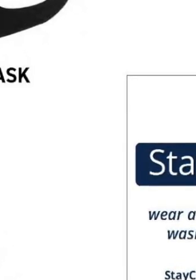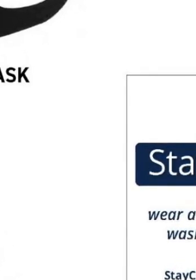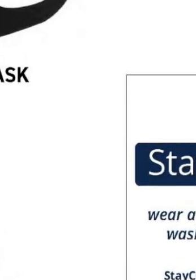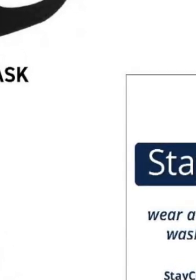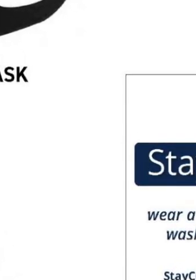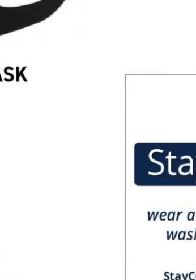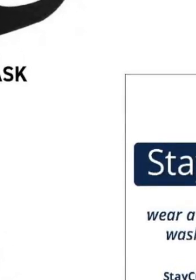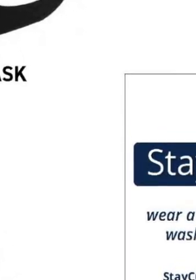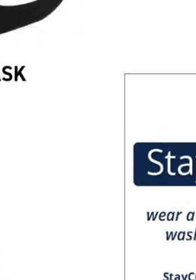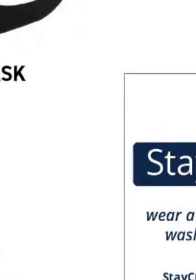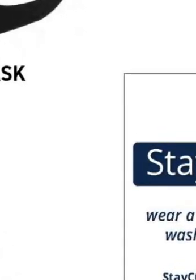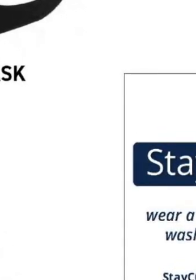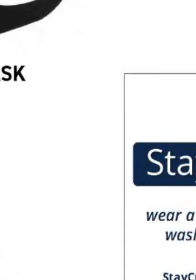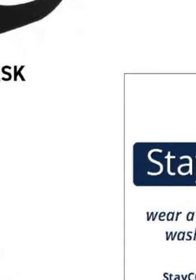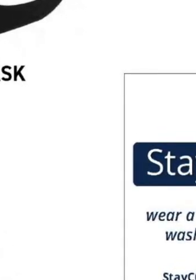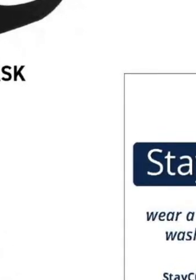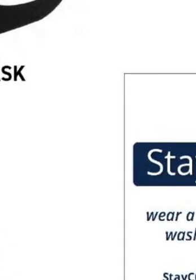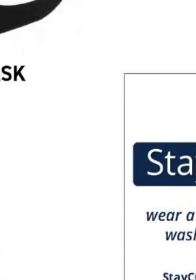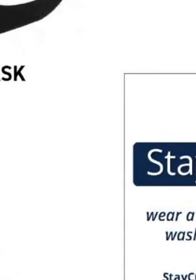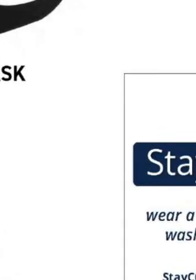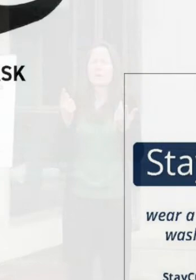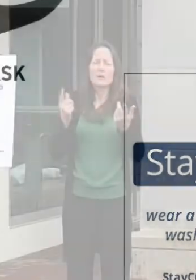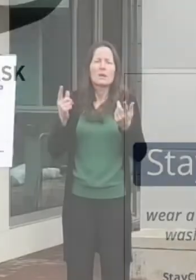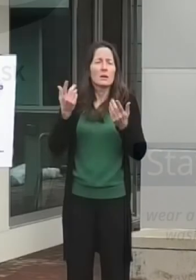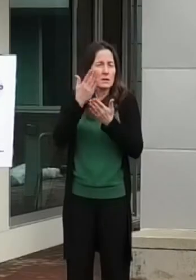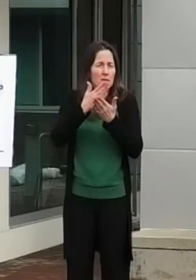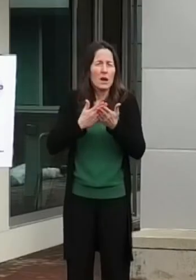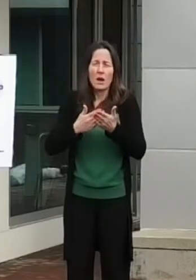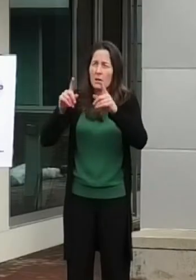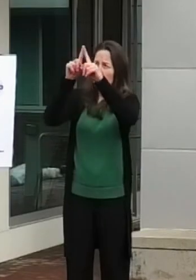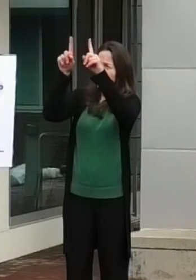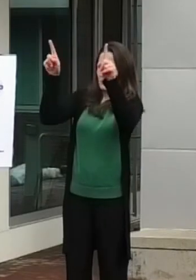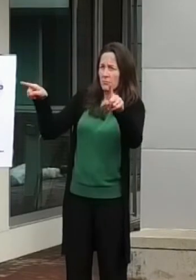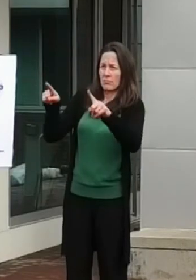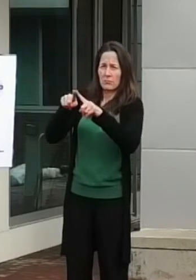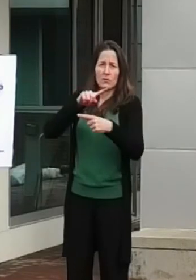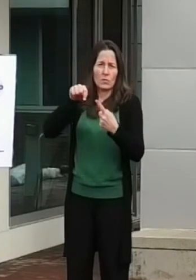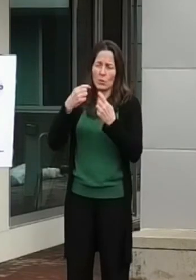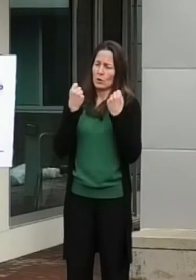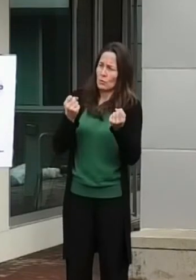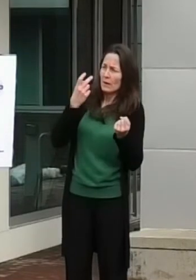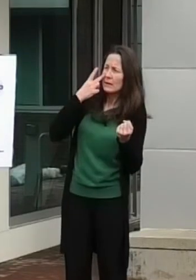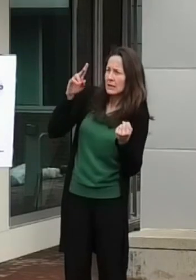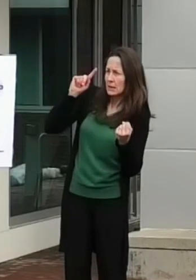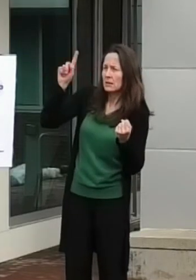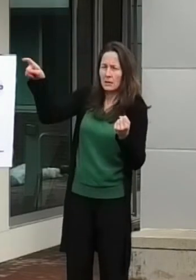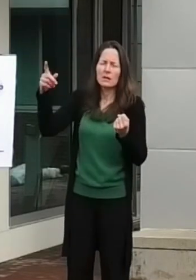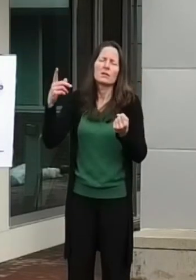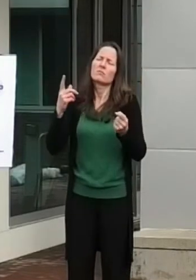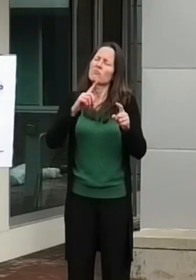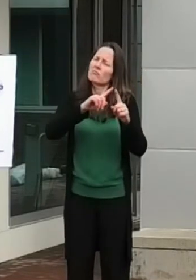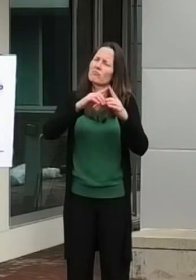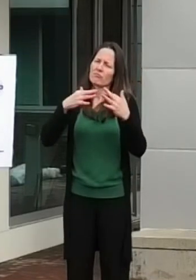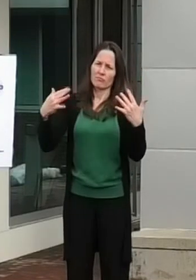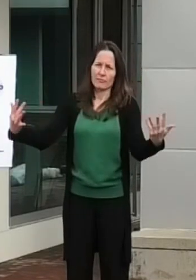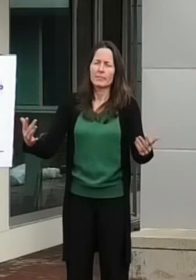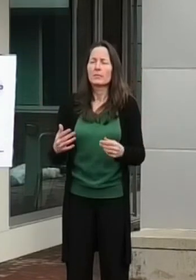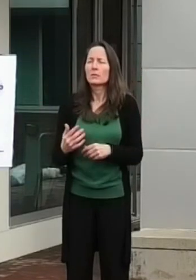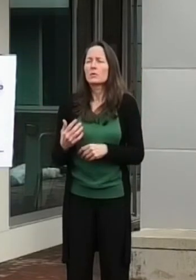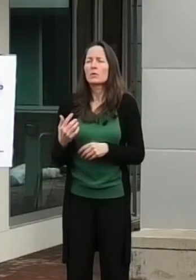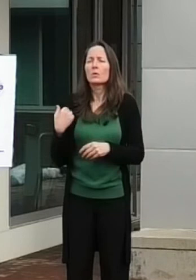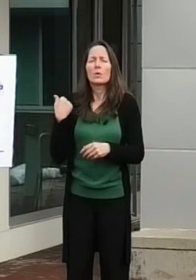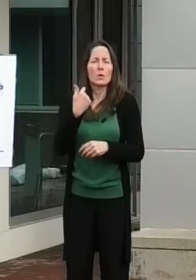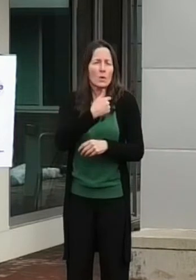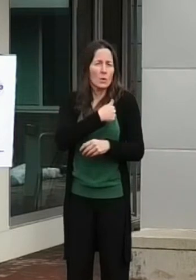masks. OEM began to distribute StayCOVIDSafe yard signs around the county early last week. We focused our first round of distribution on